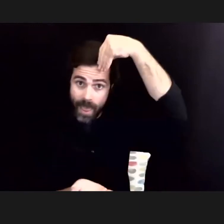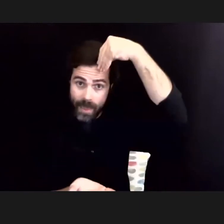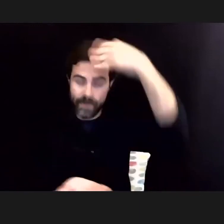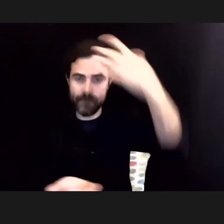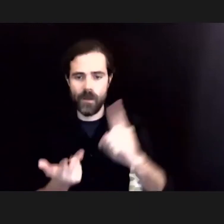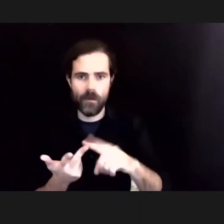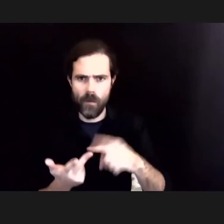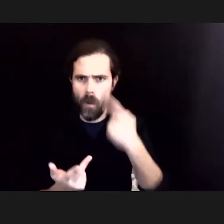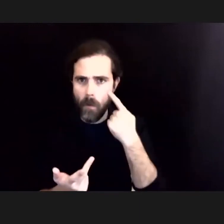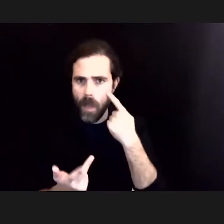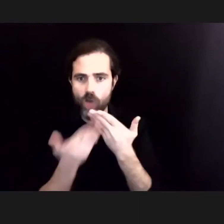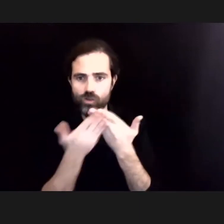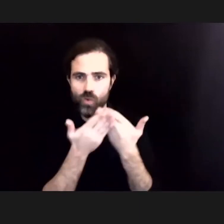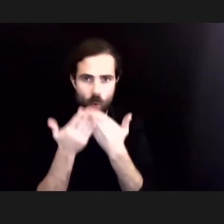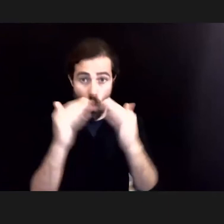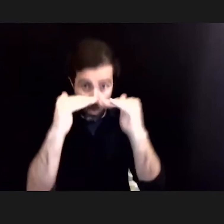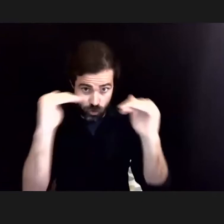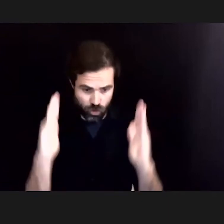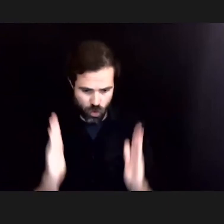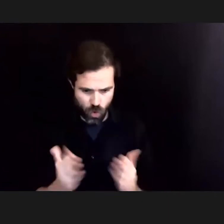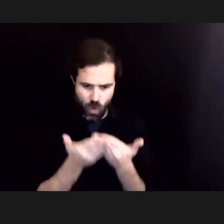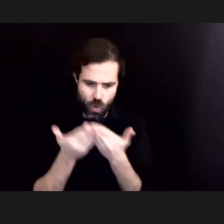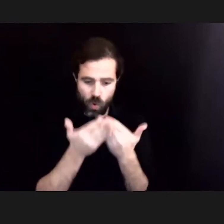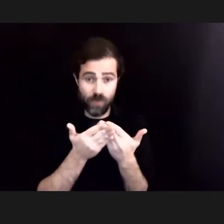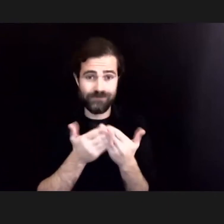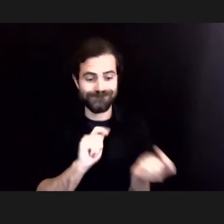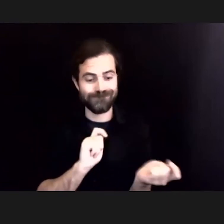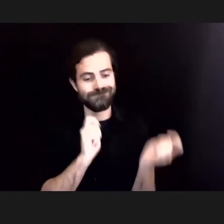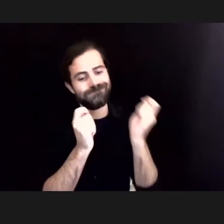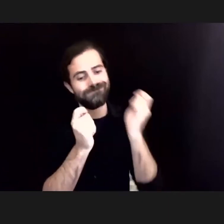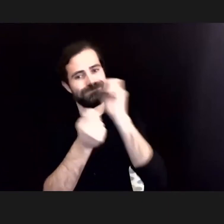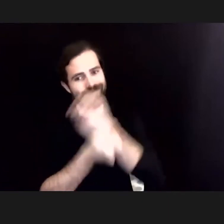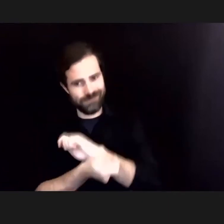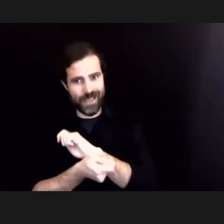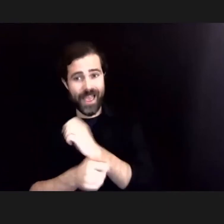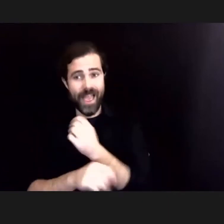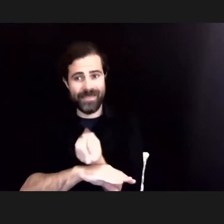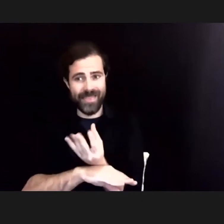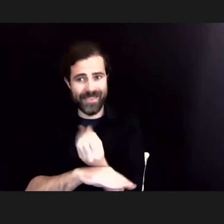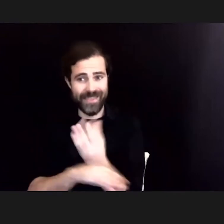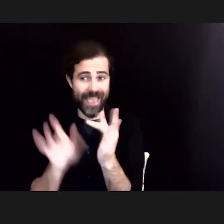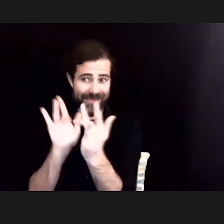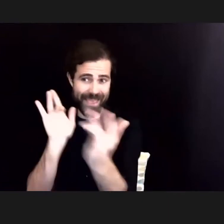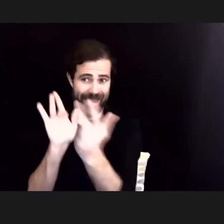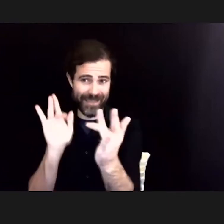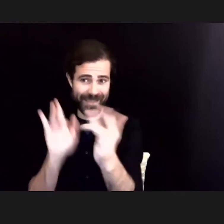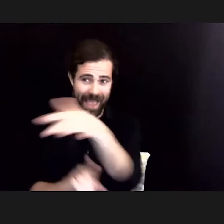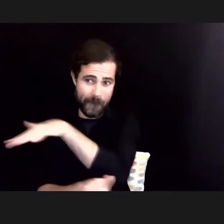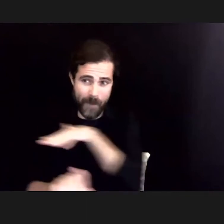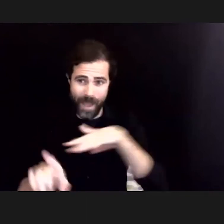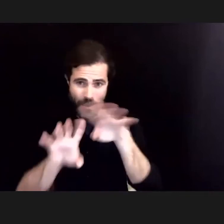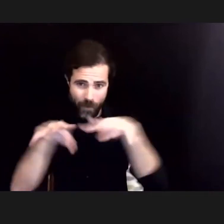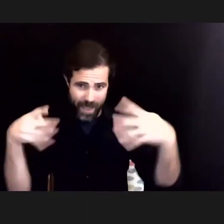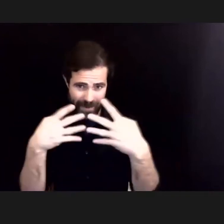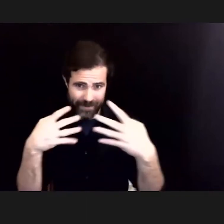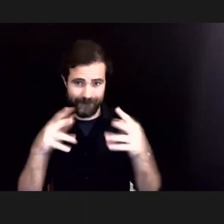to digital environments, and we'll see that this will continue. So we also, in order to support inclusive education, we